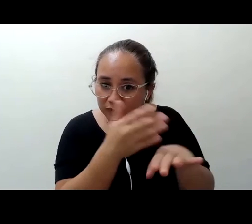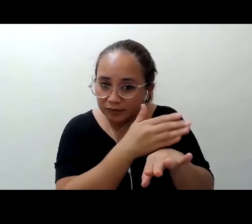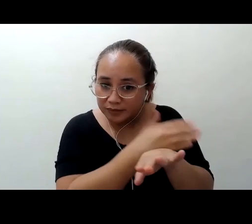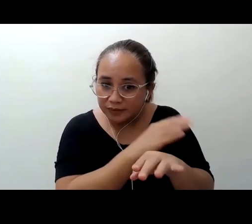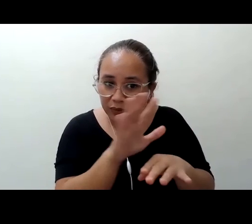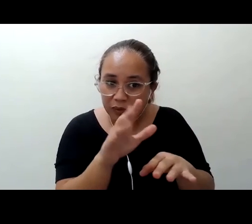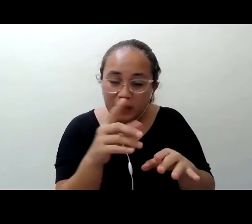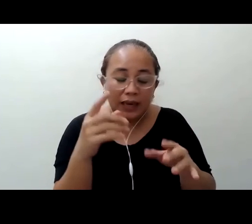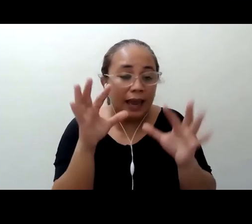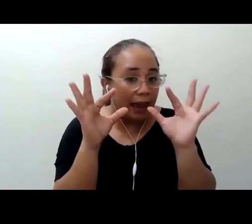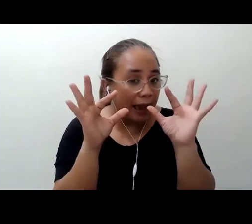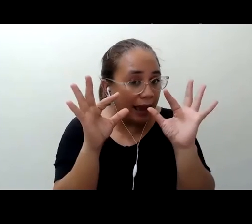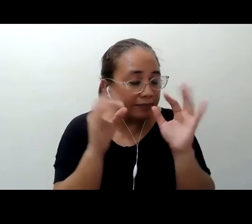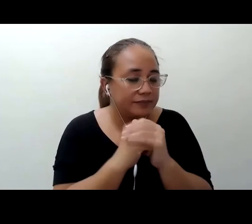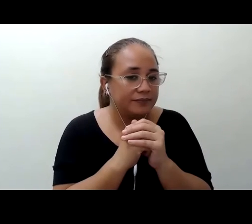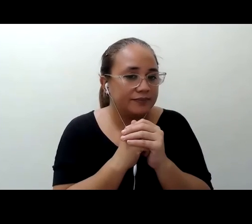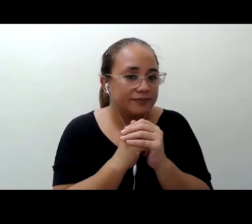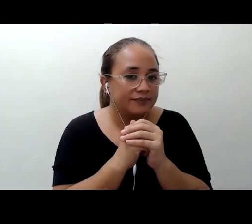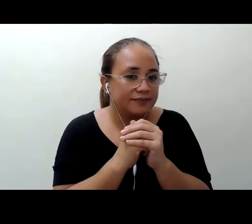And so basically,